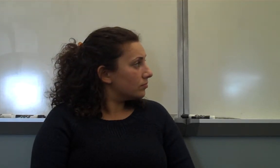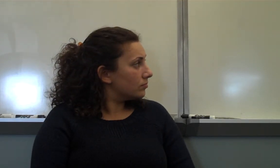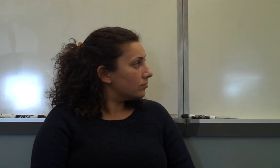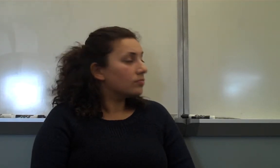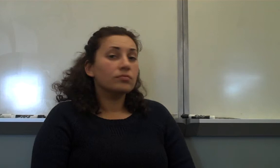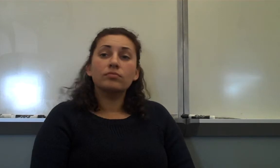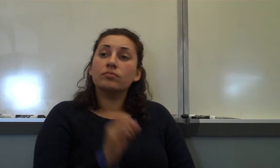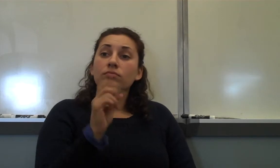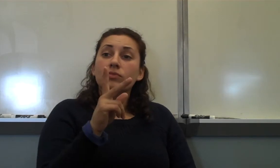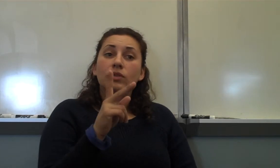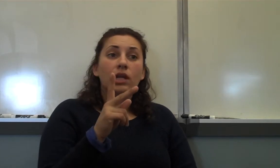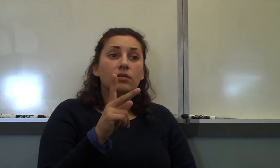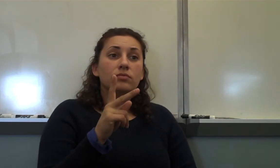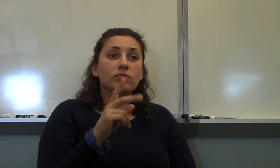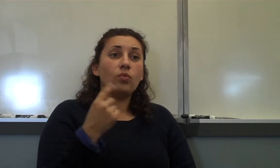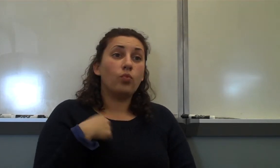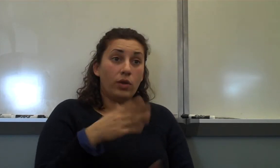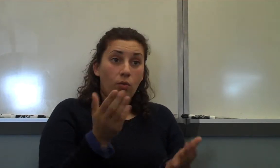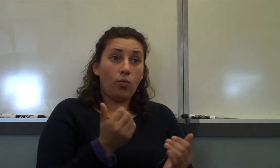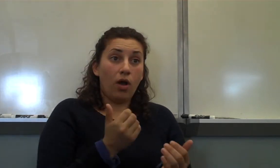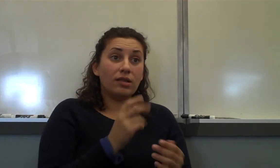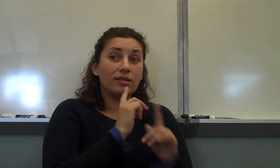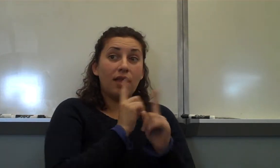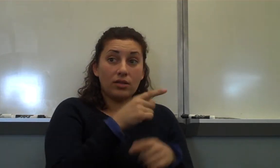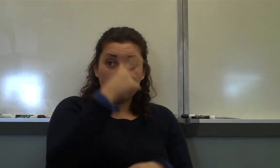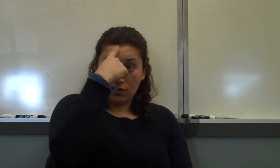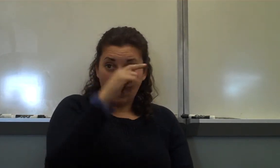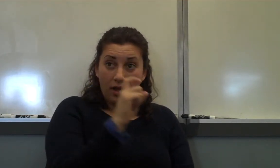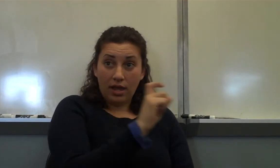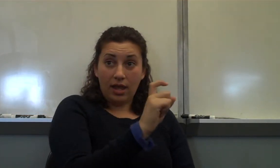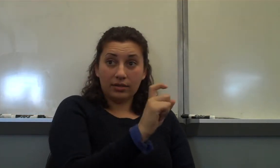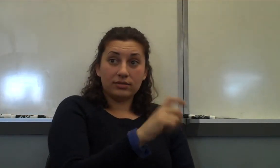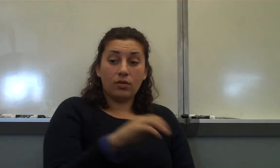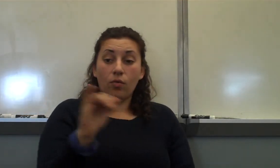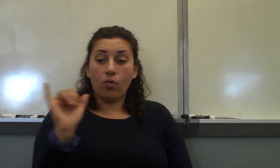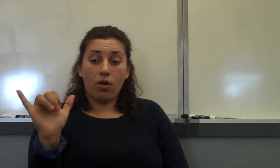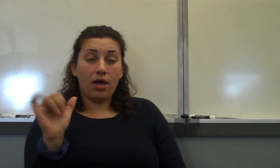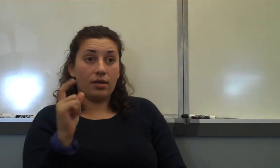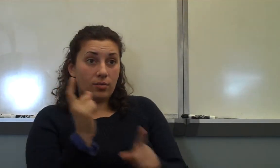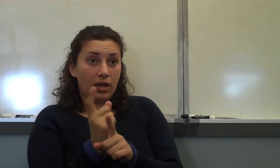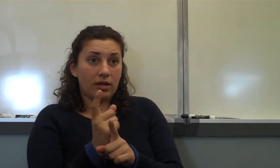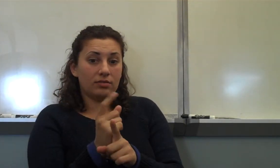Okay, as usual, we want to get x and y, and then we want to add them all up to get the perimeter.